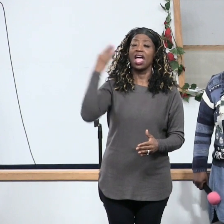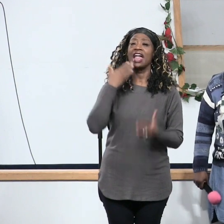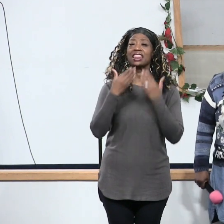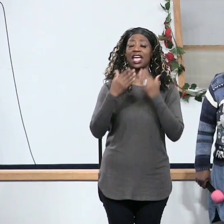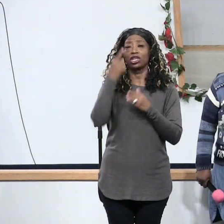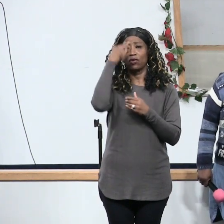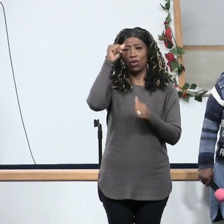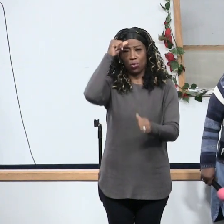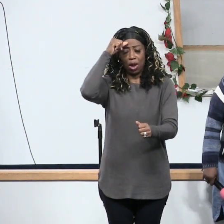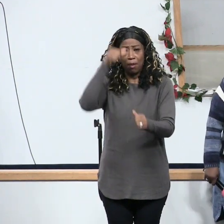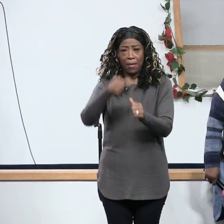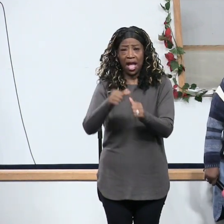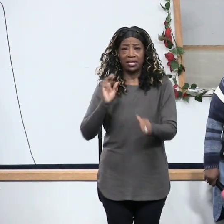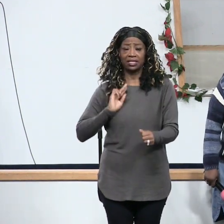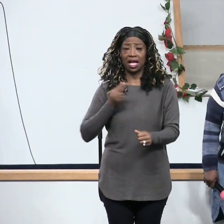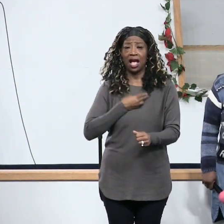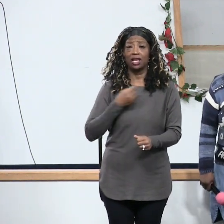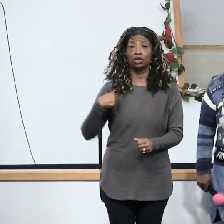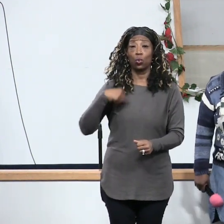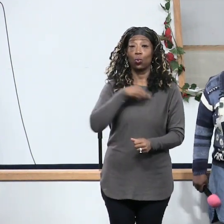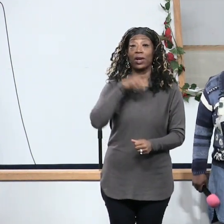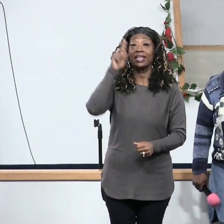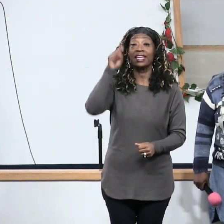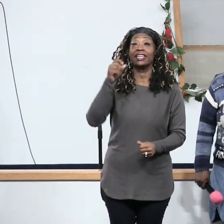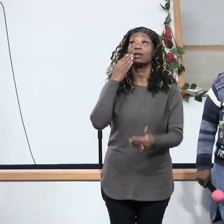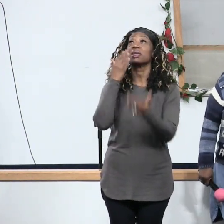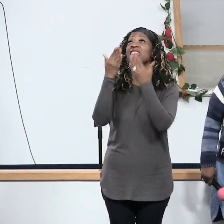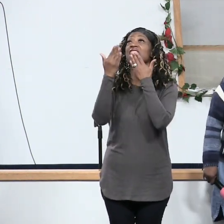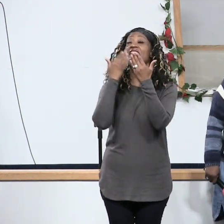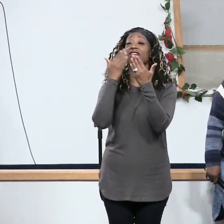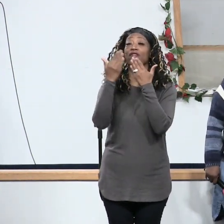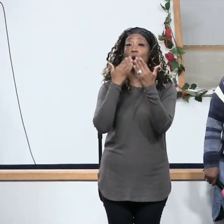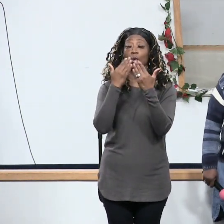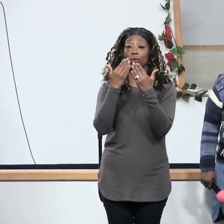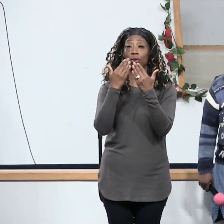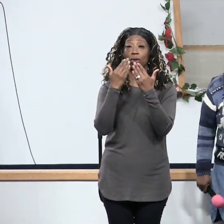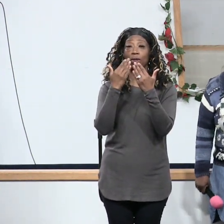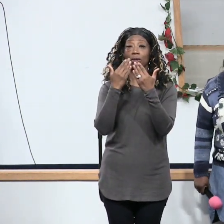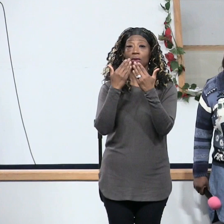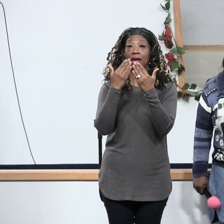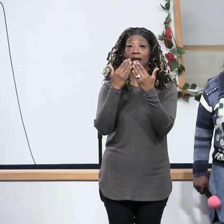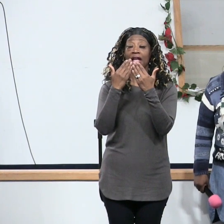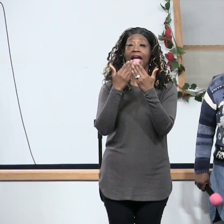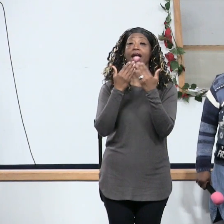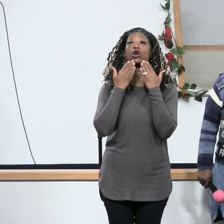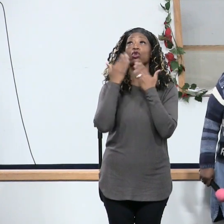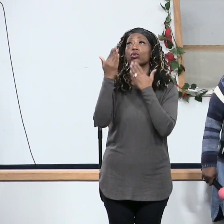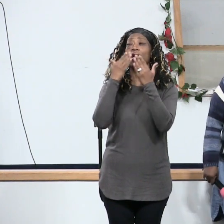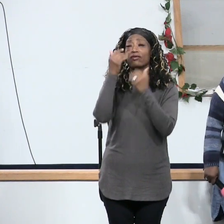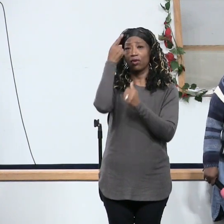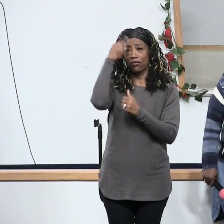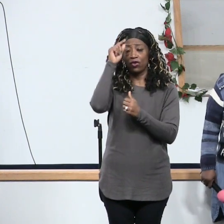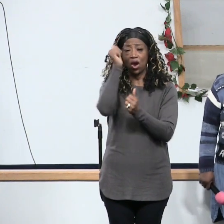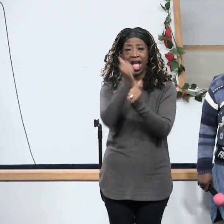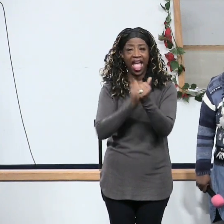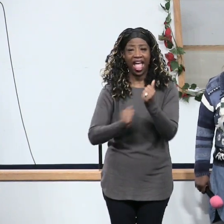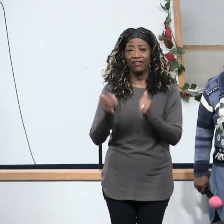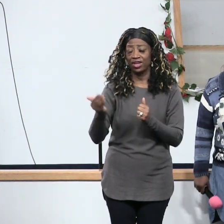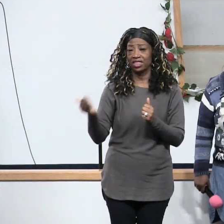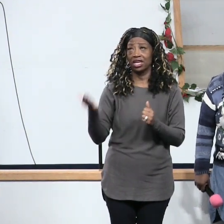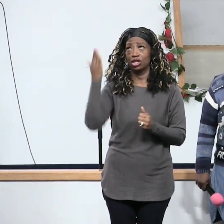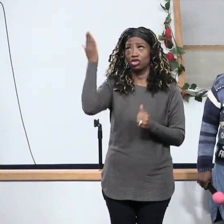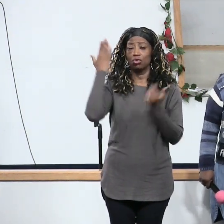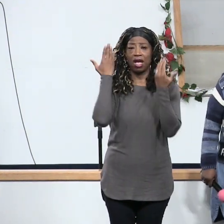Thank you for reminding us that we need to be thankful and grateful for everything you have